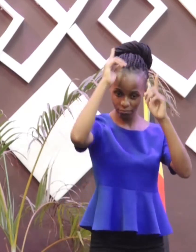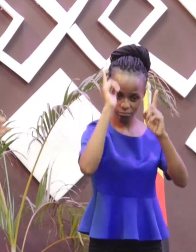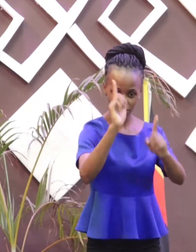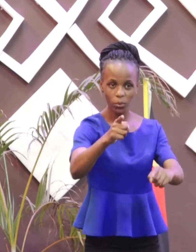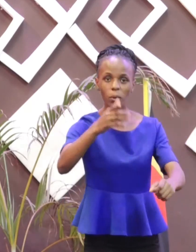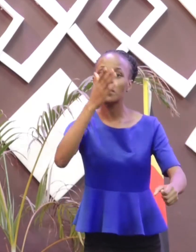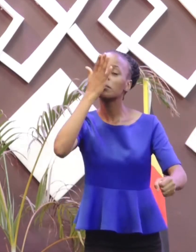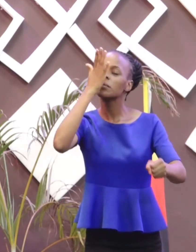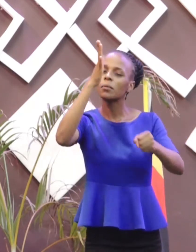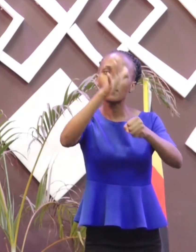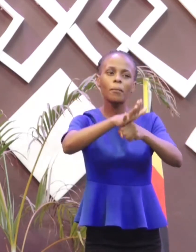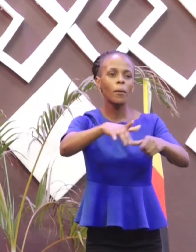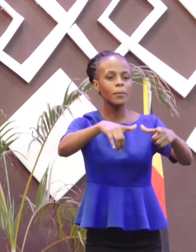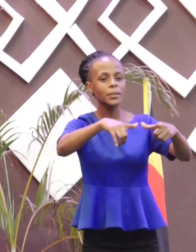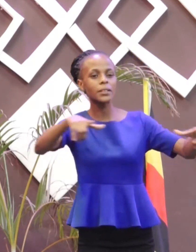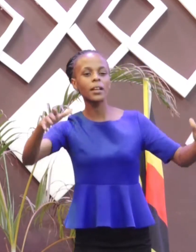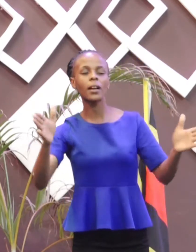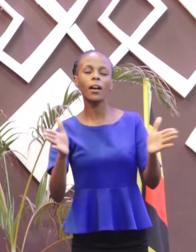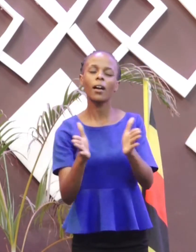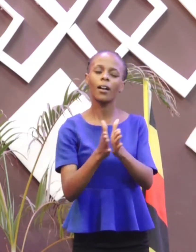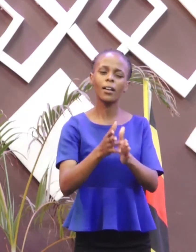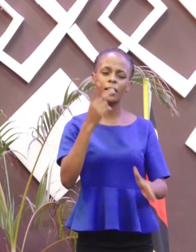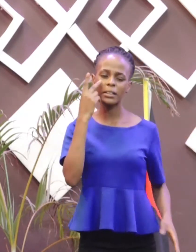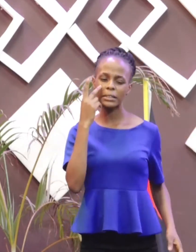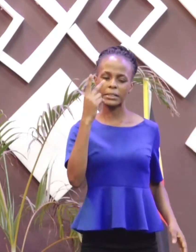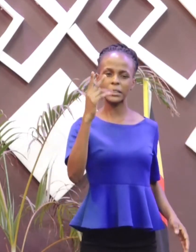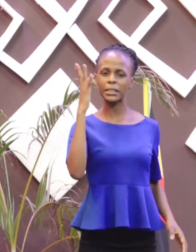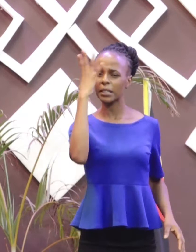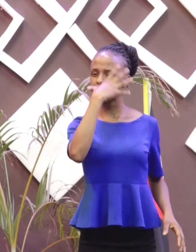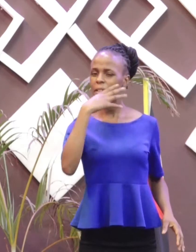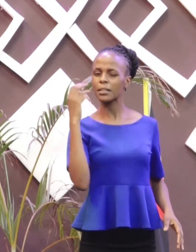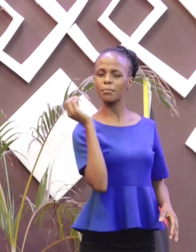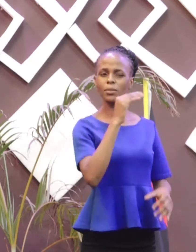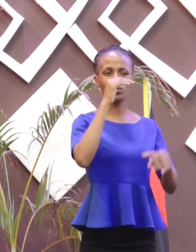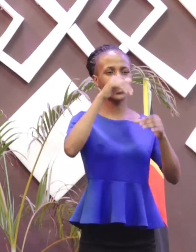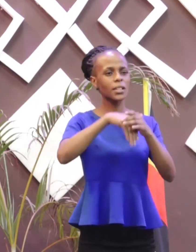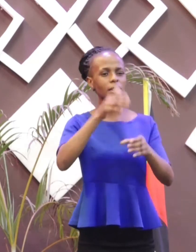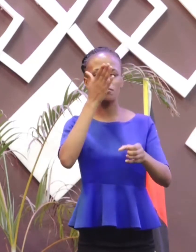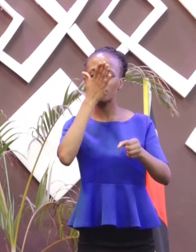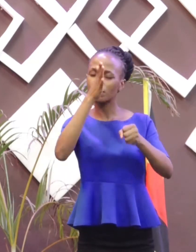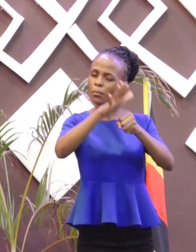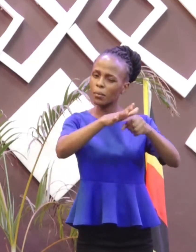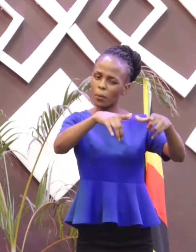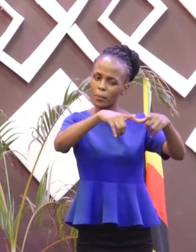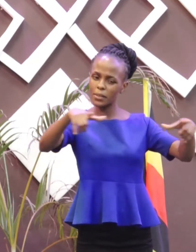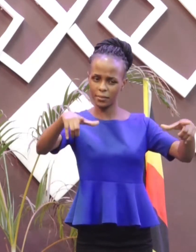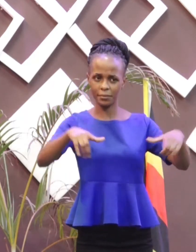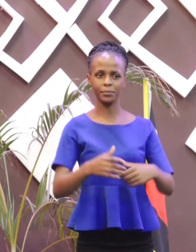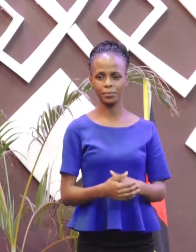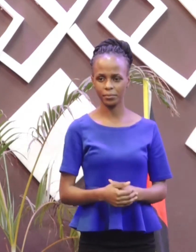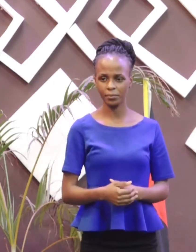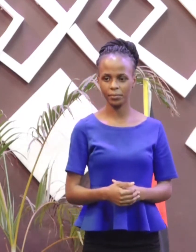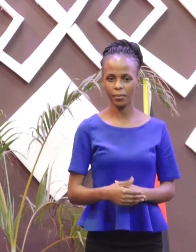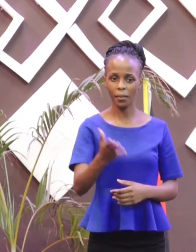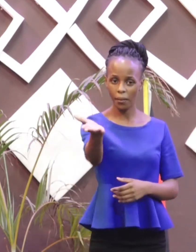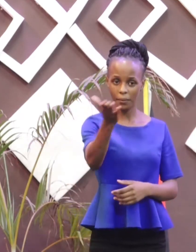promised land and seeing its beauty, they came back. Bwe batuuka mu nsi ensuubize ne balaba obulungi bwayo ne byonna ebyalimu